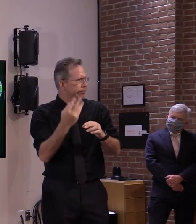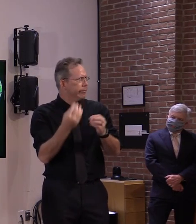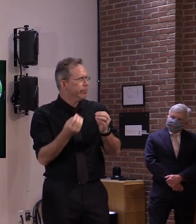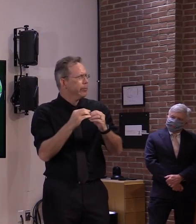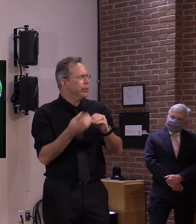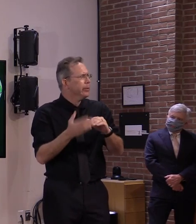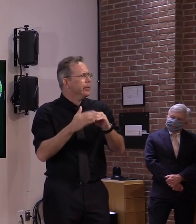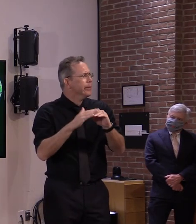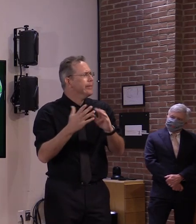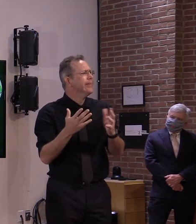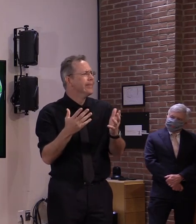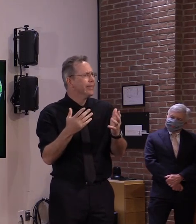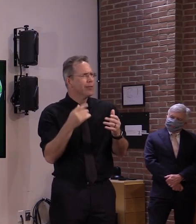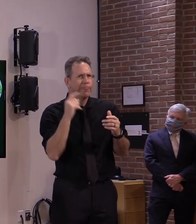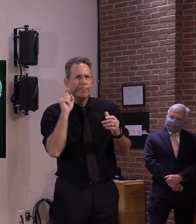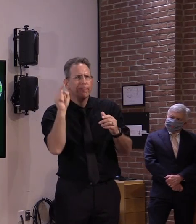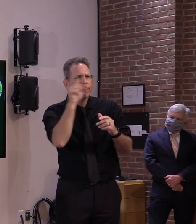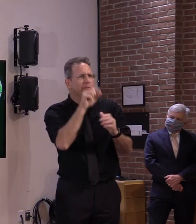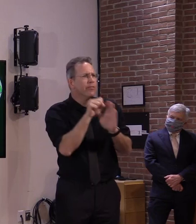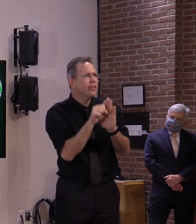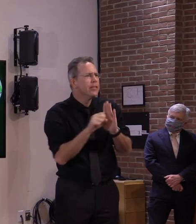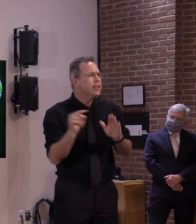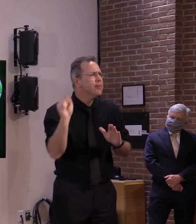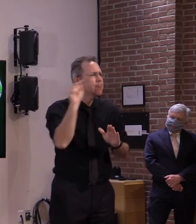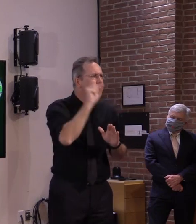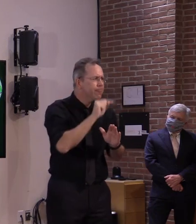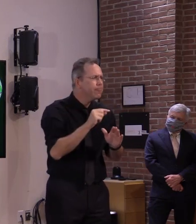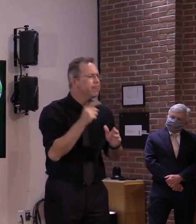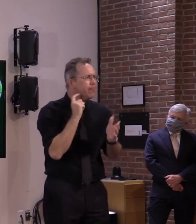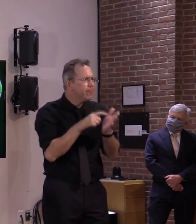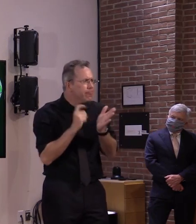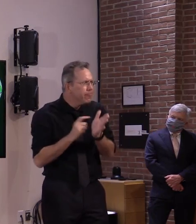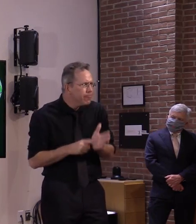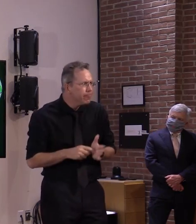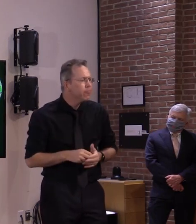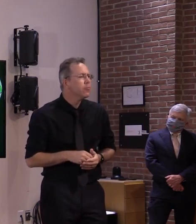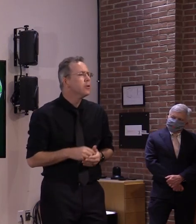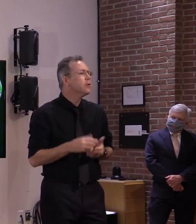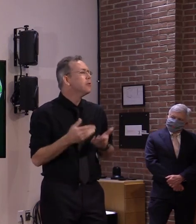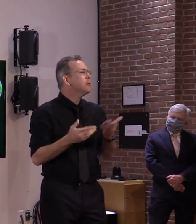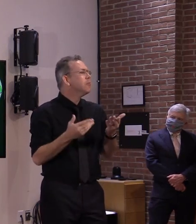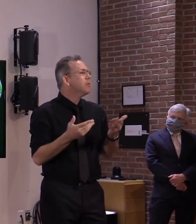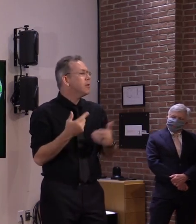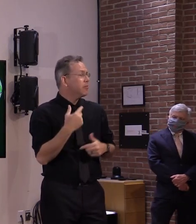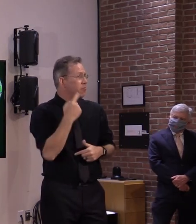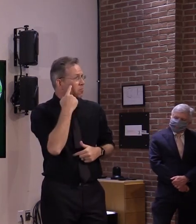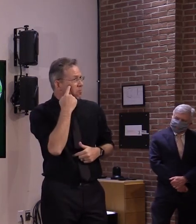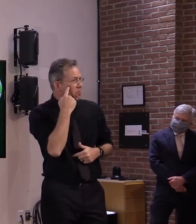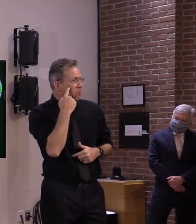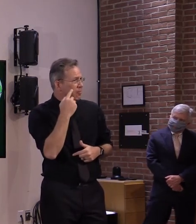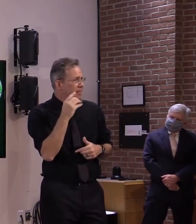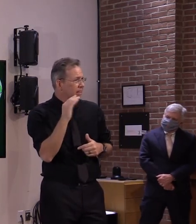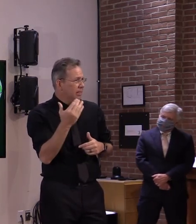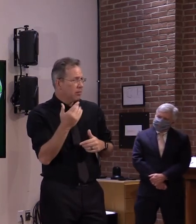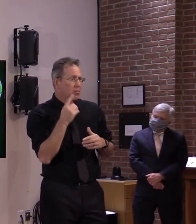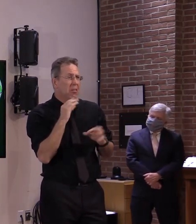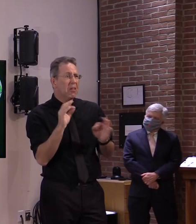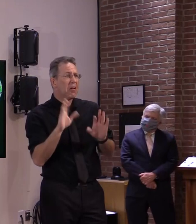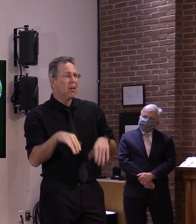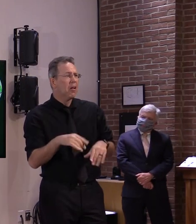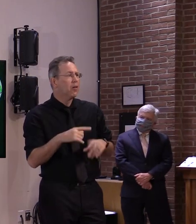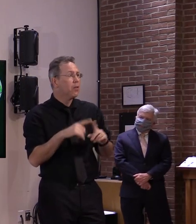state, so while in any given community it may not seem like a lot, cumulatively the numbers really add